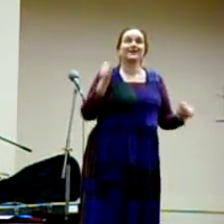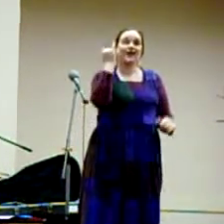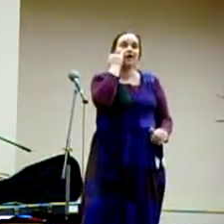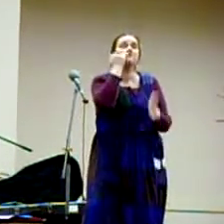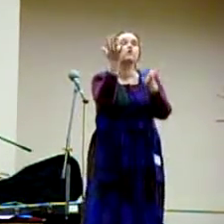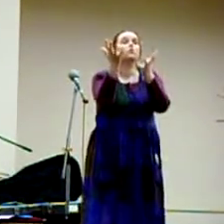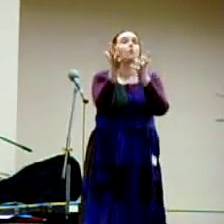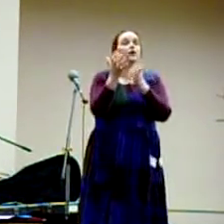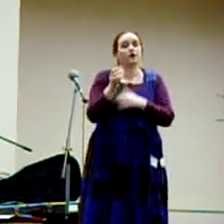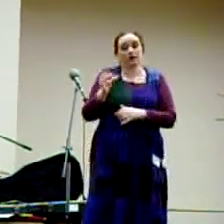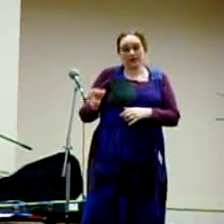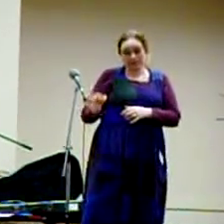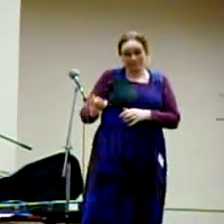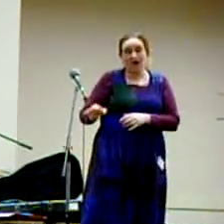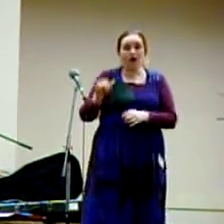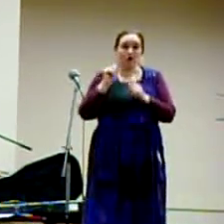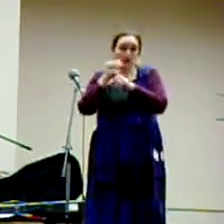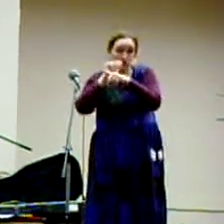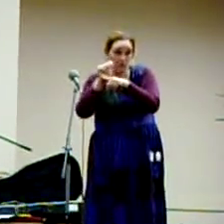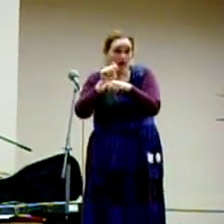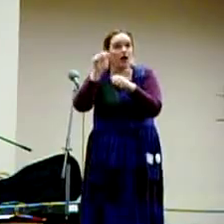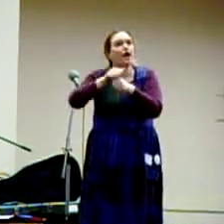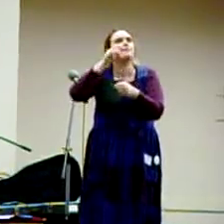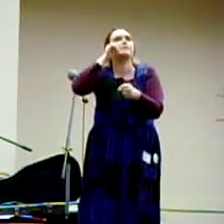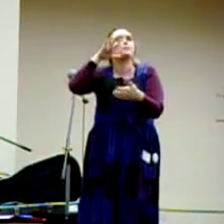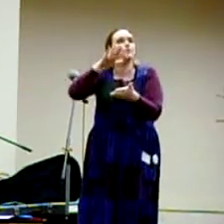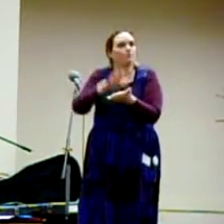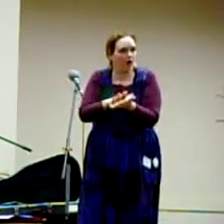If you want spot train, they can guarantee.